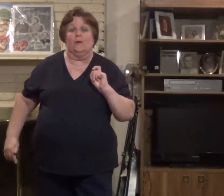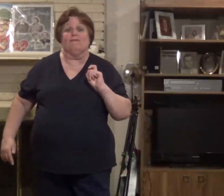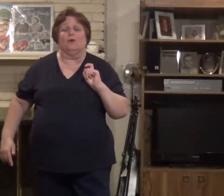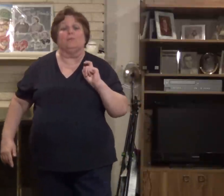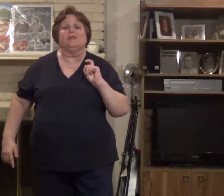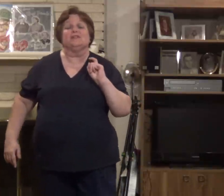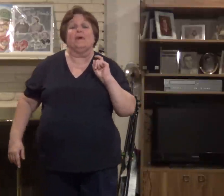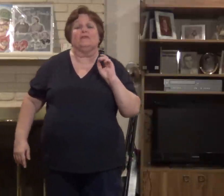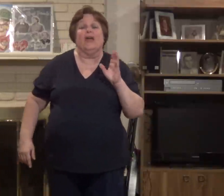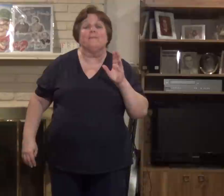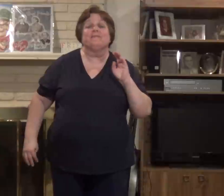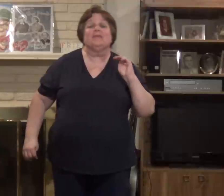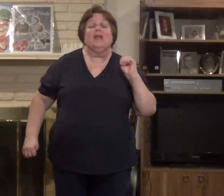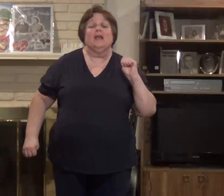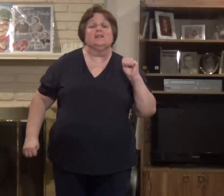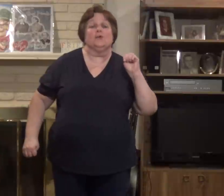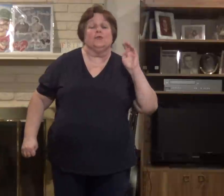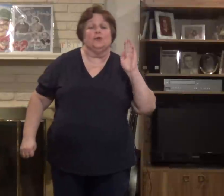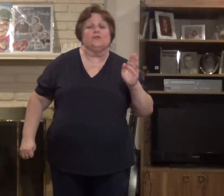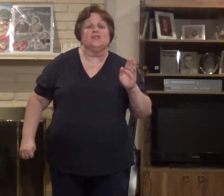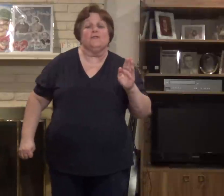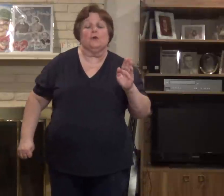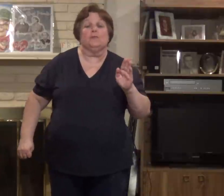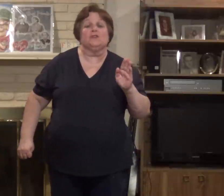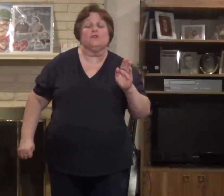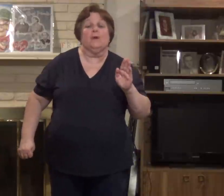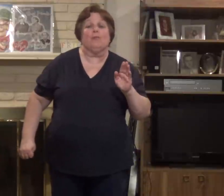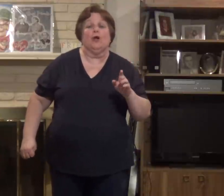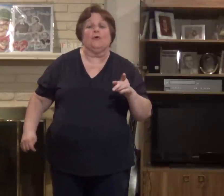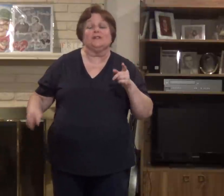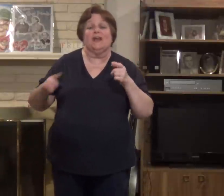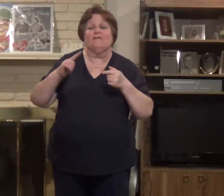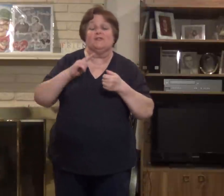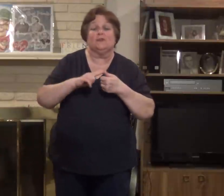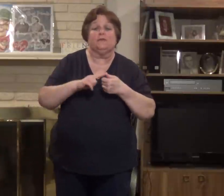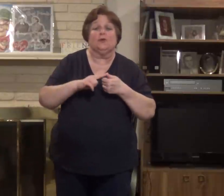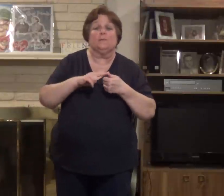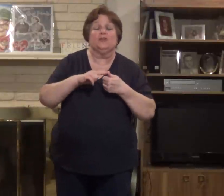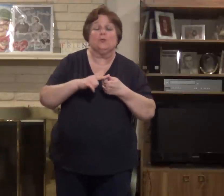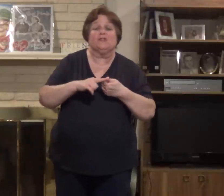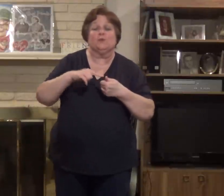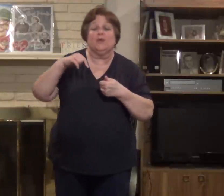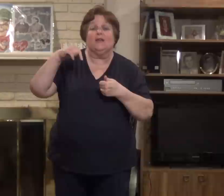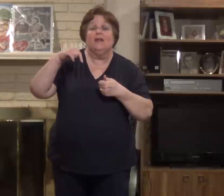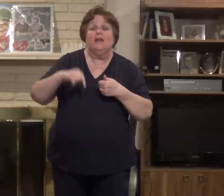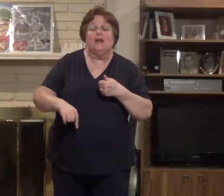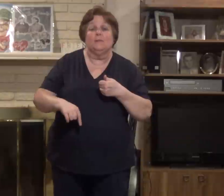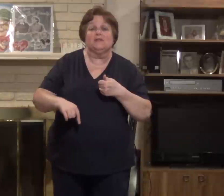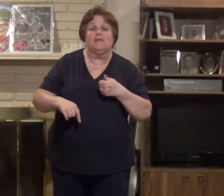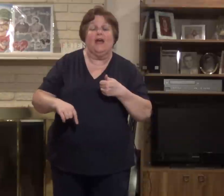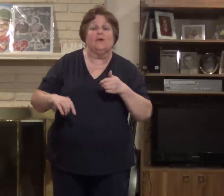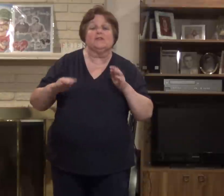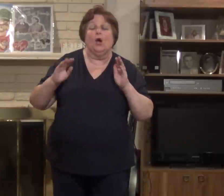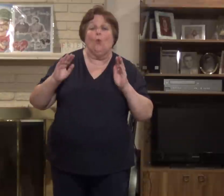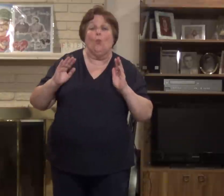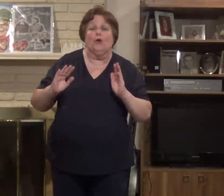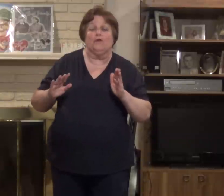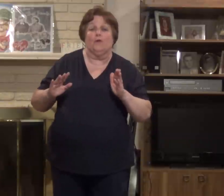I'm very pleased about that. And so the nurse is very pleased with my progress. I have physical therapy twice a week, comes to the house, wonderful